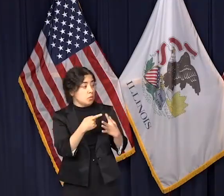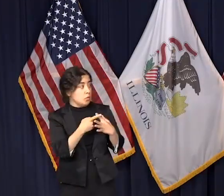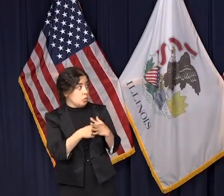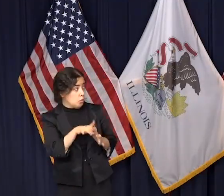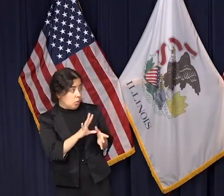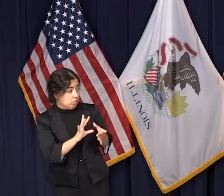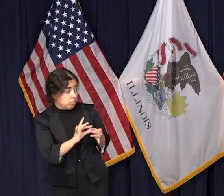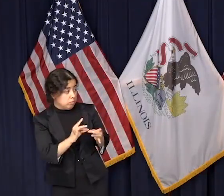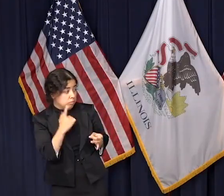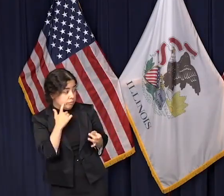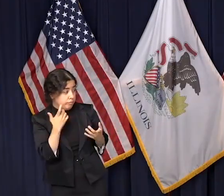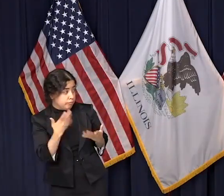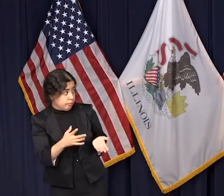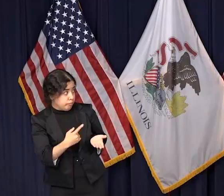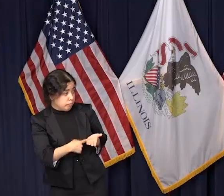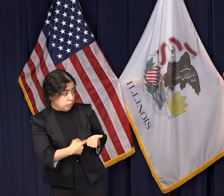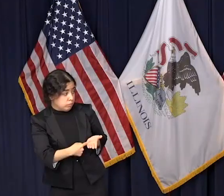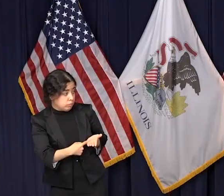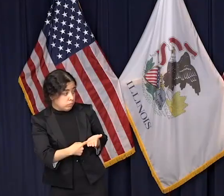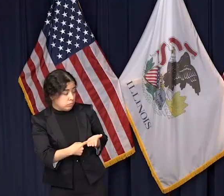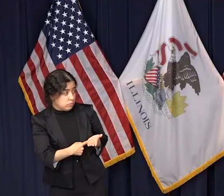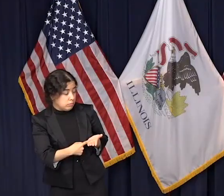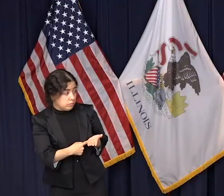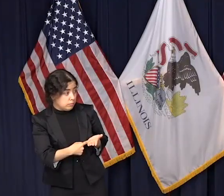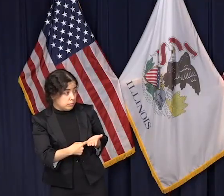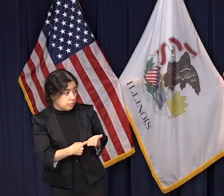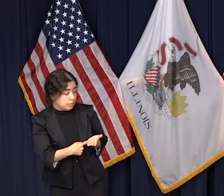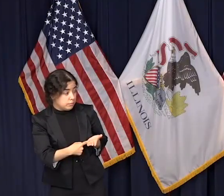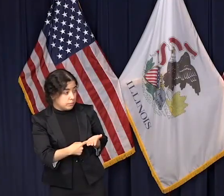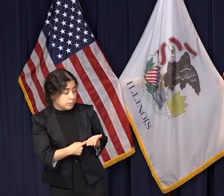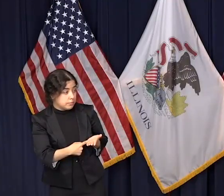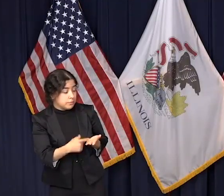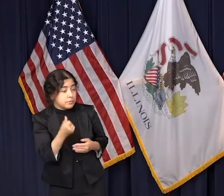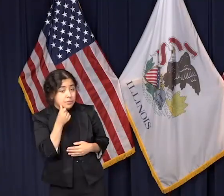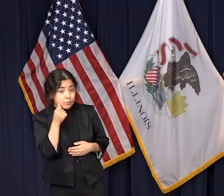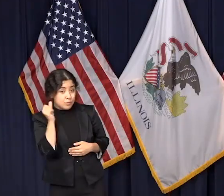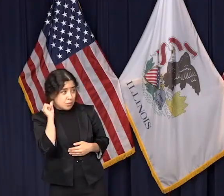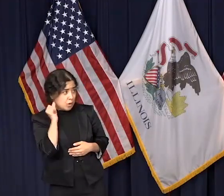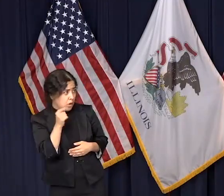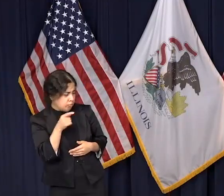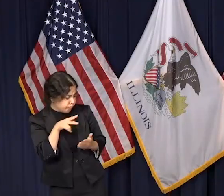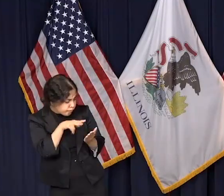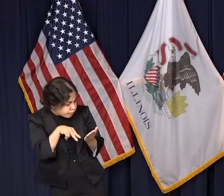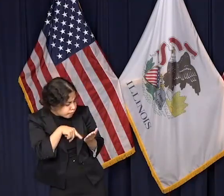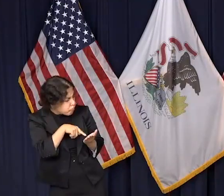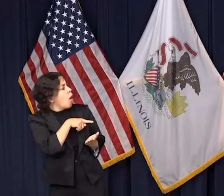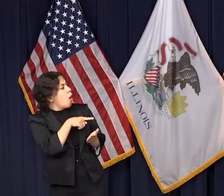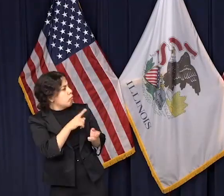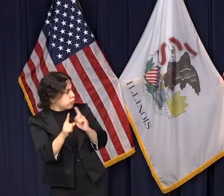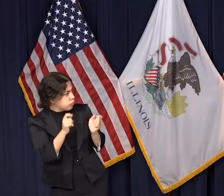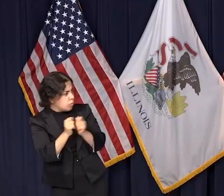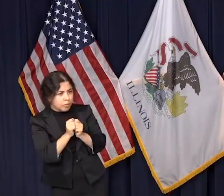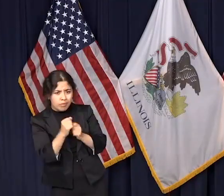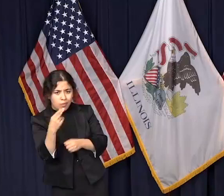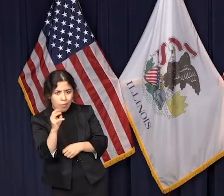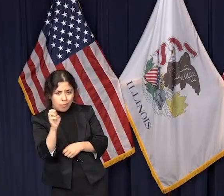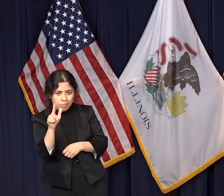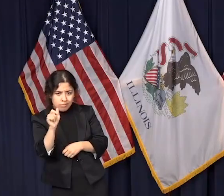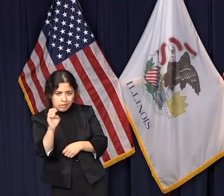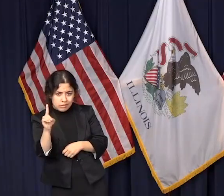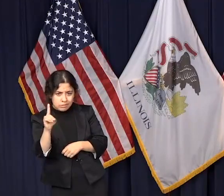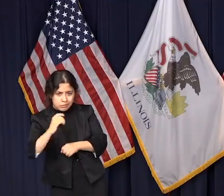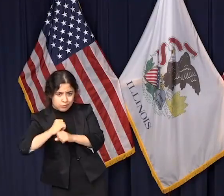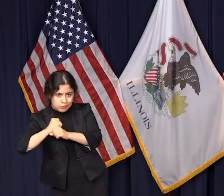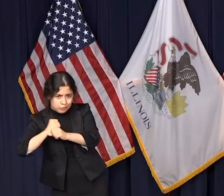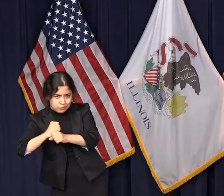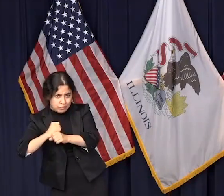talking. I noted that yesterday, I read that you spoke to the Homeland Security. What's the response been? Might we see